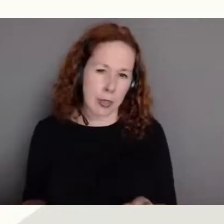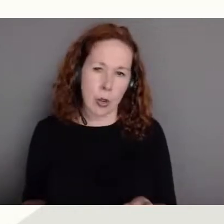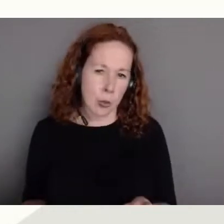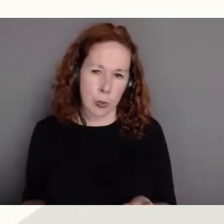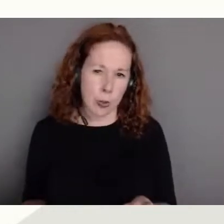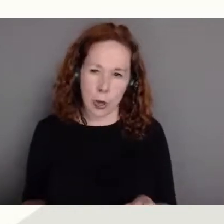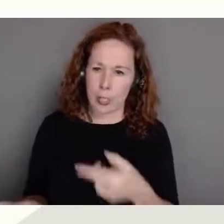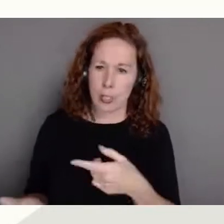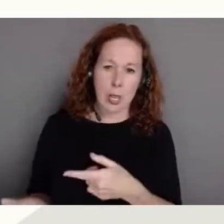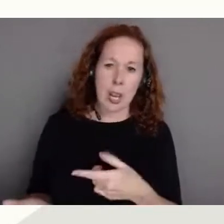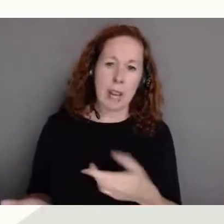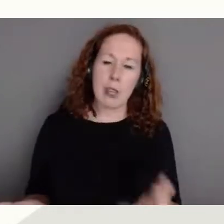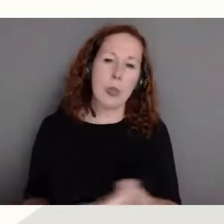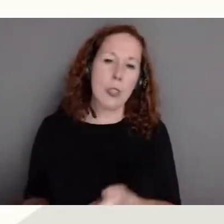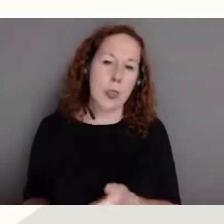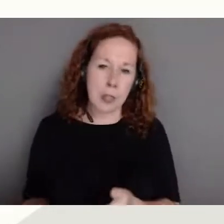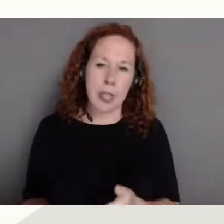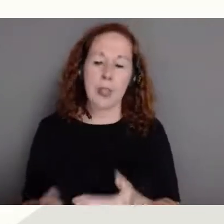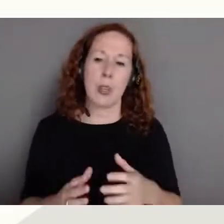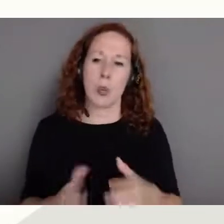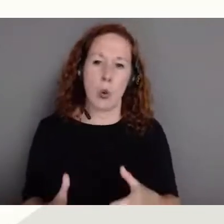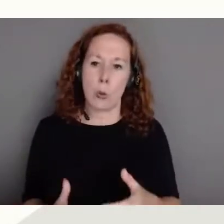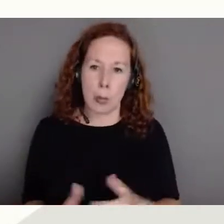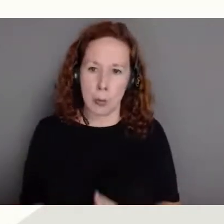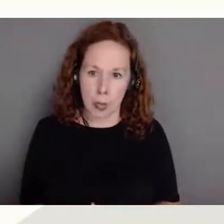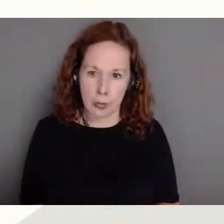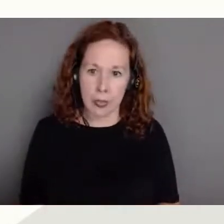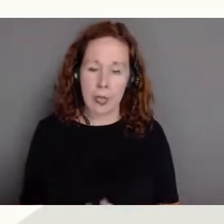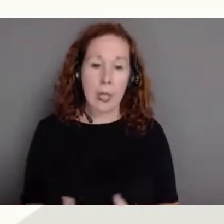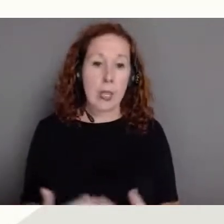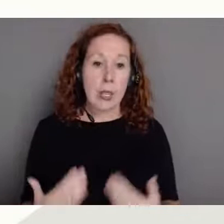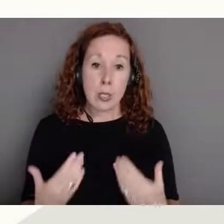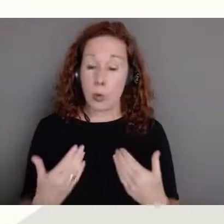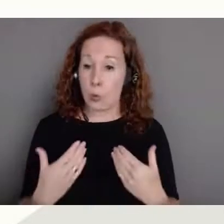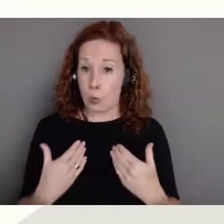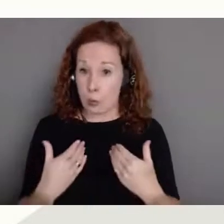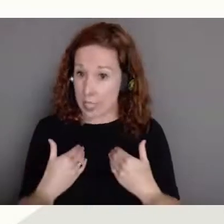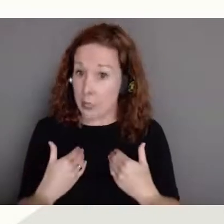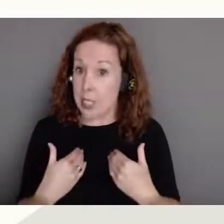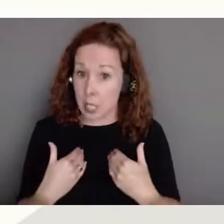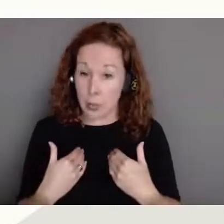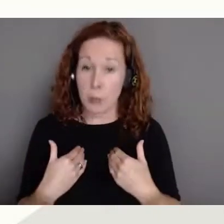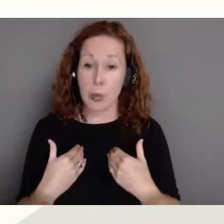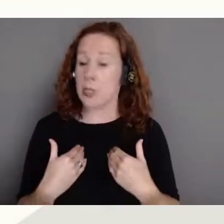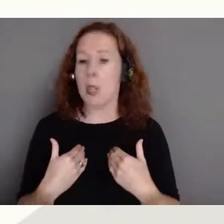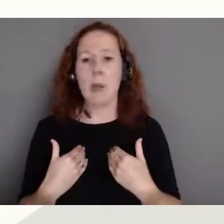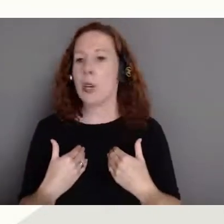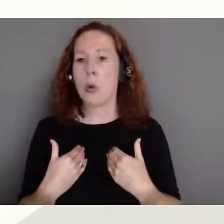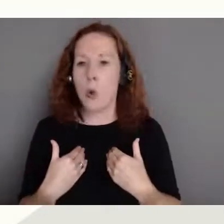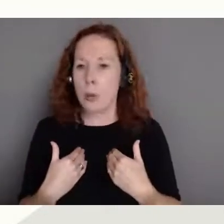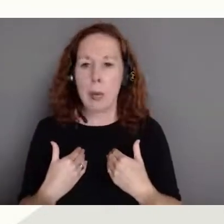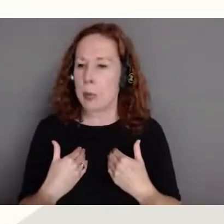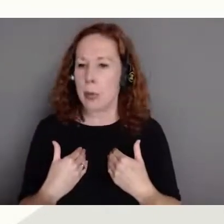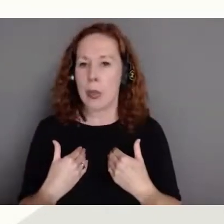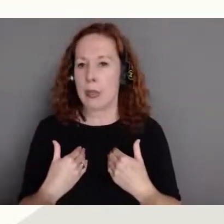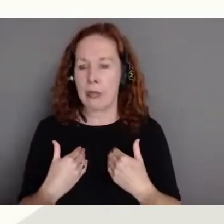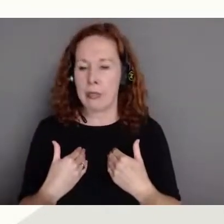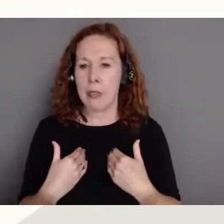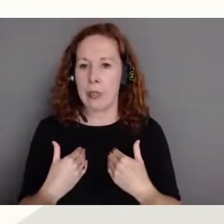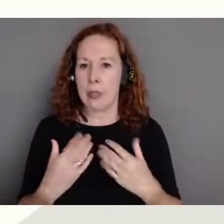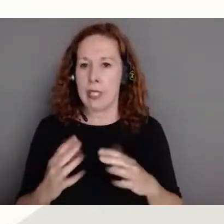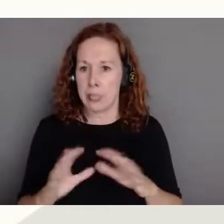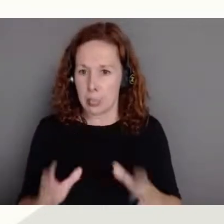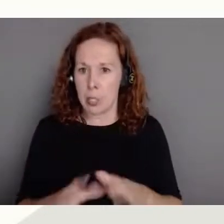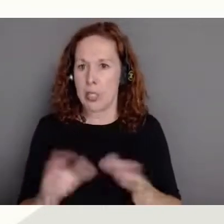them for the cultural knowledge of a culture that they're not a core member of. Yes. So, myself as a hearing person, I'm not a core member